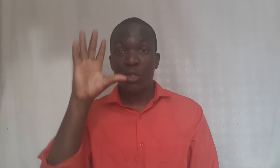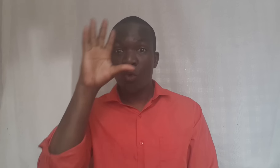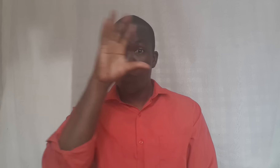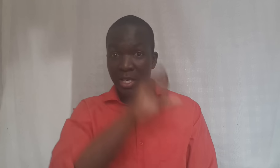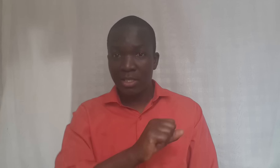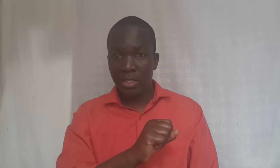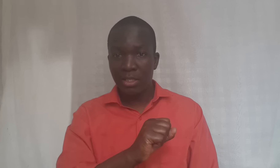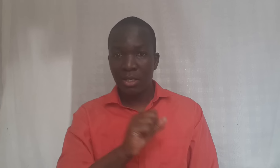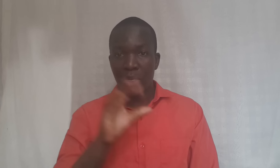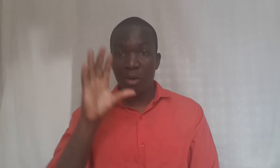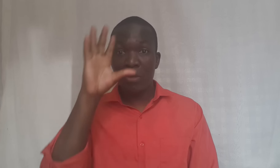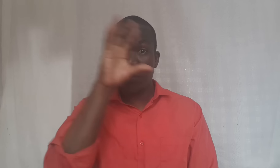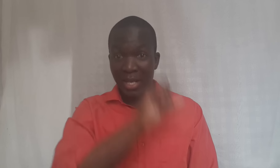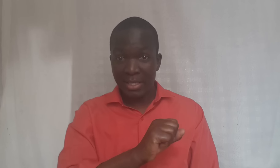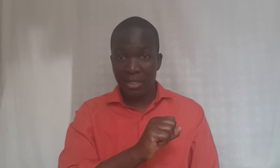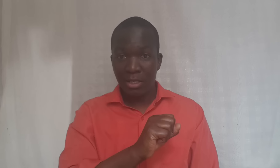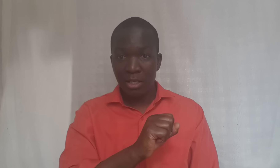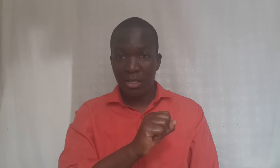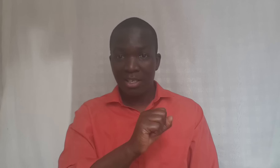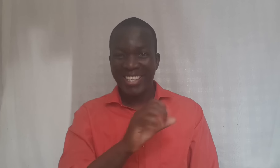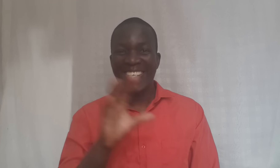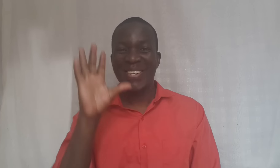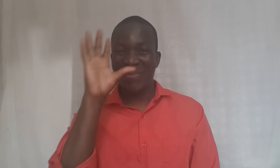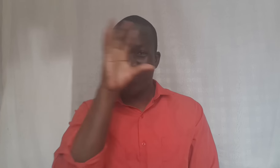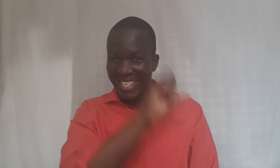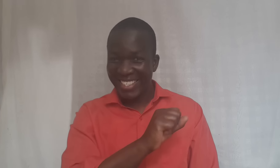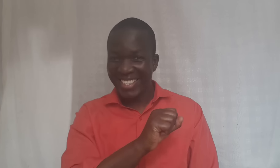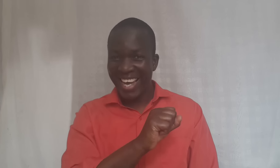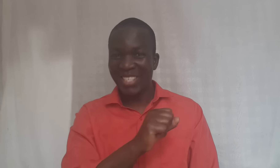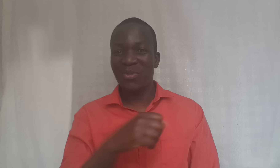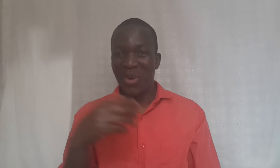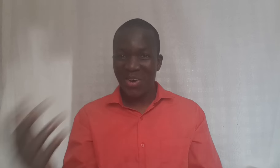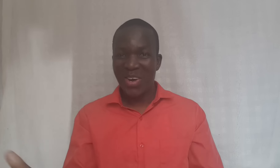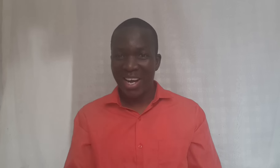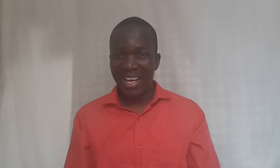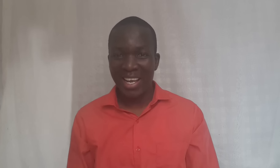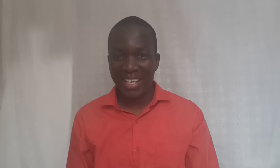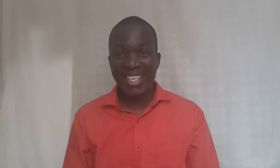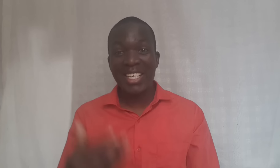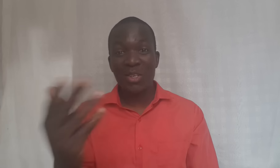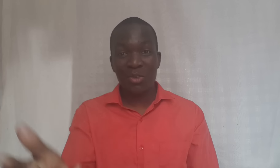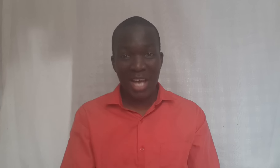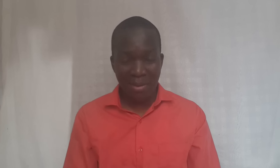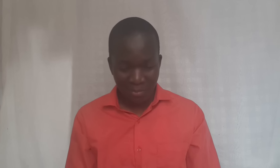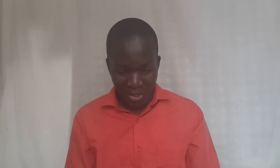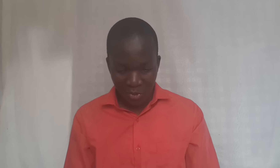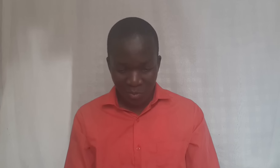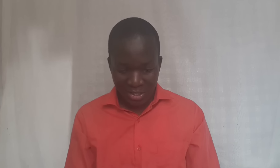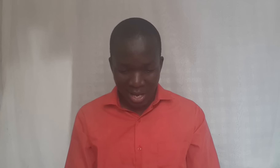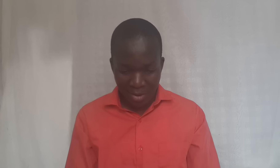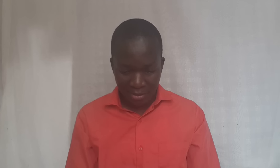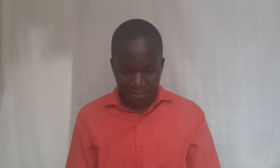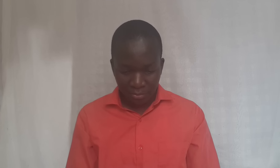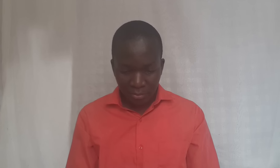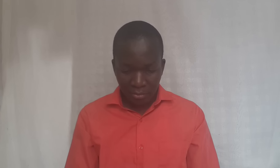To miss. Misplaced. To miss as for taking long time to meet someone.